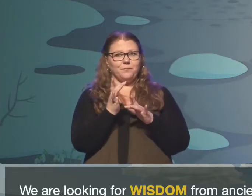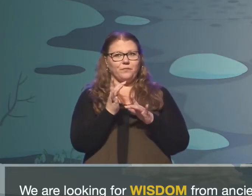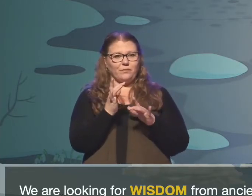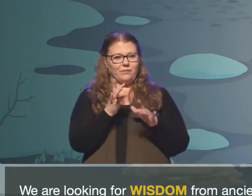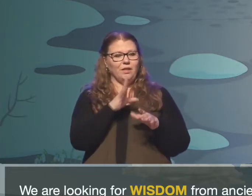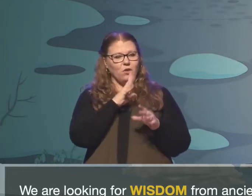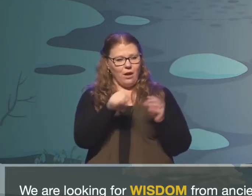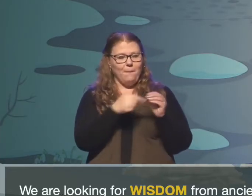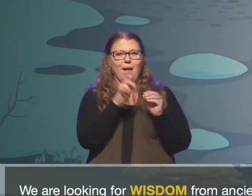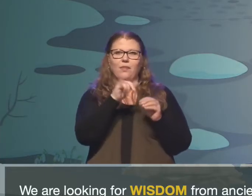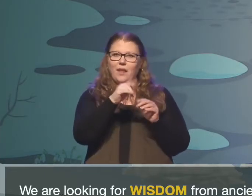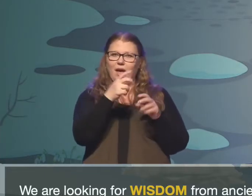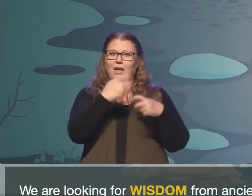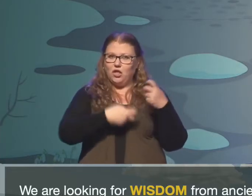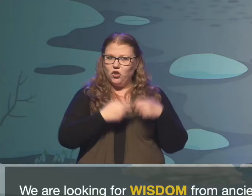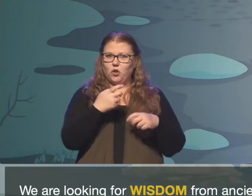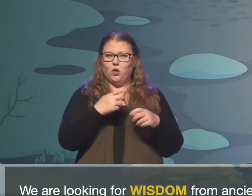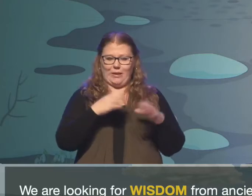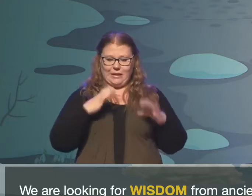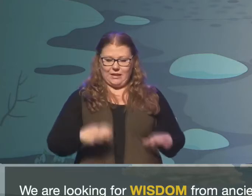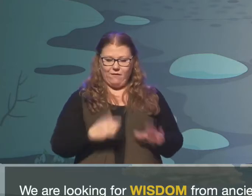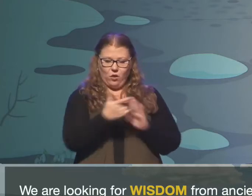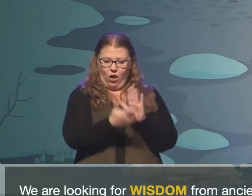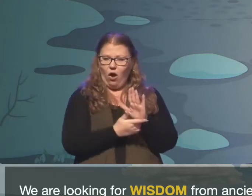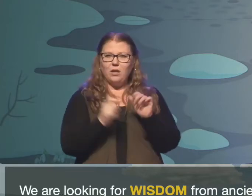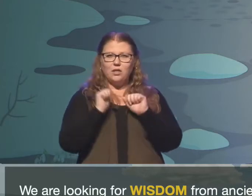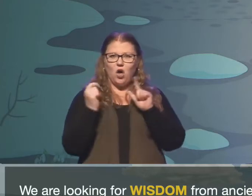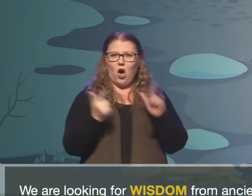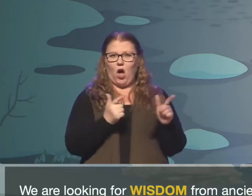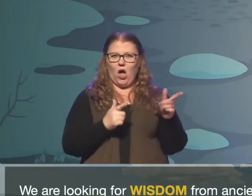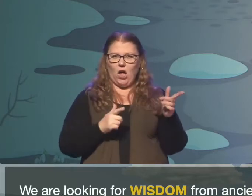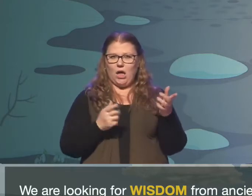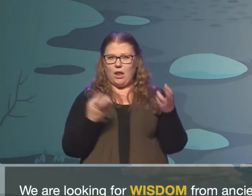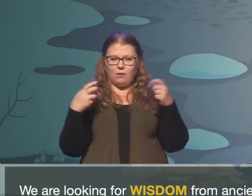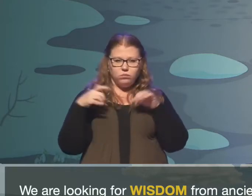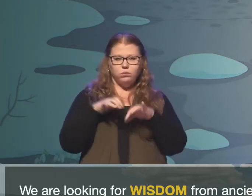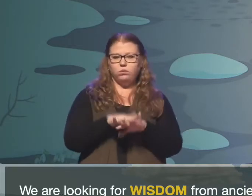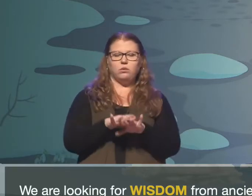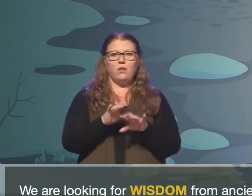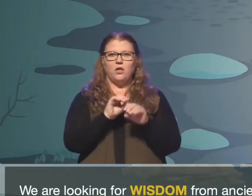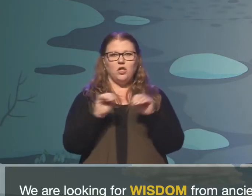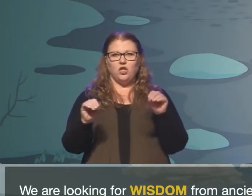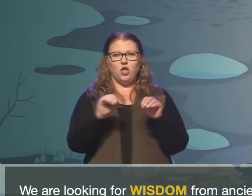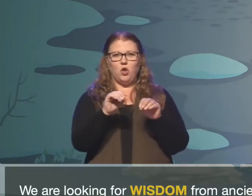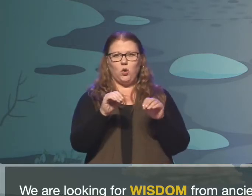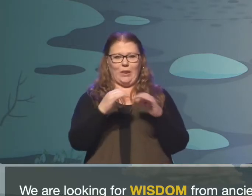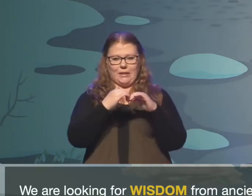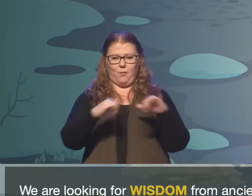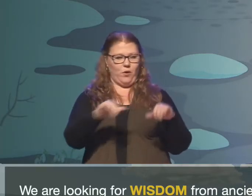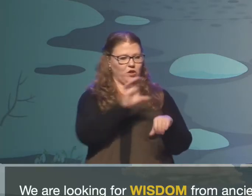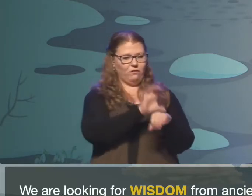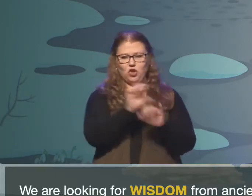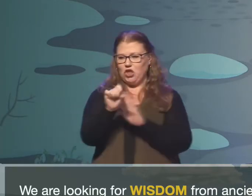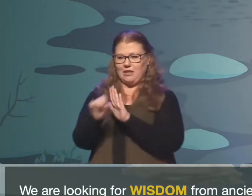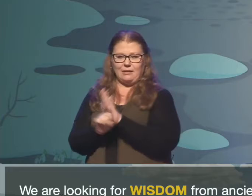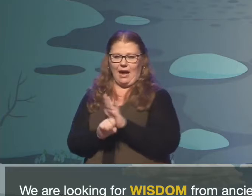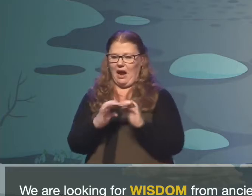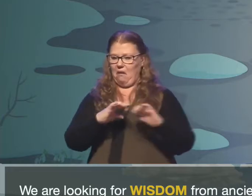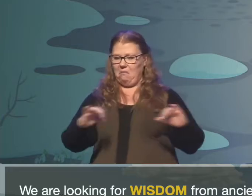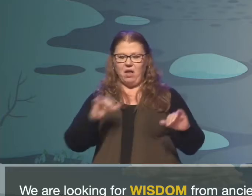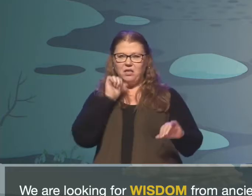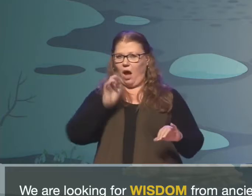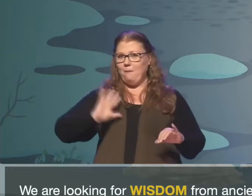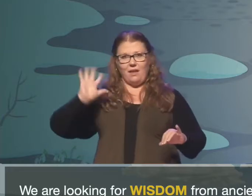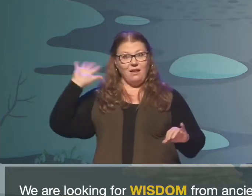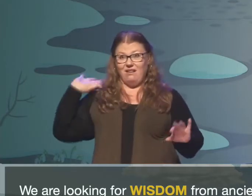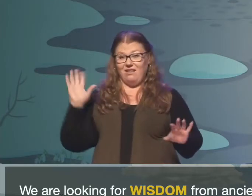with civil law, okay? It was all intermixed. There was no separation of church and state when Jesus walked around, okay? So let's remember,